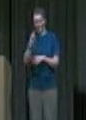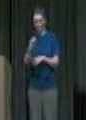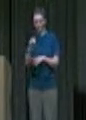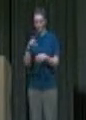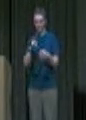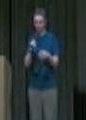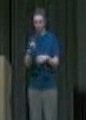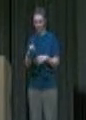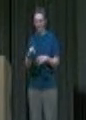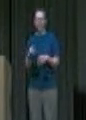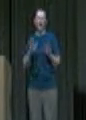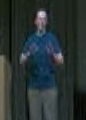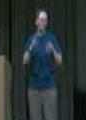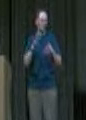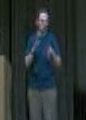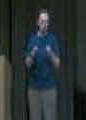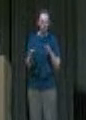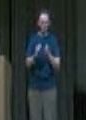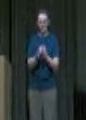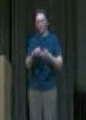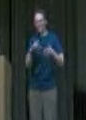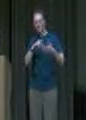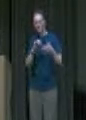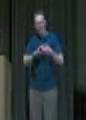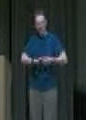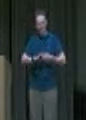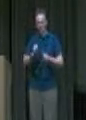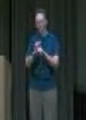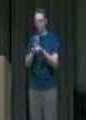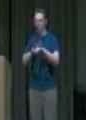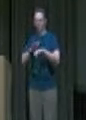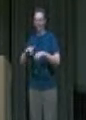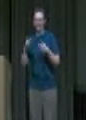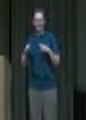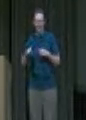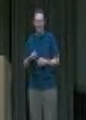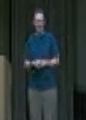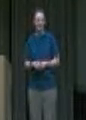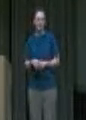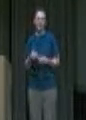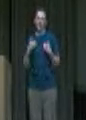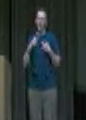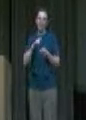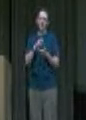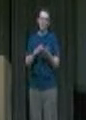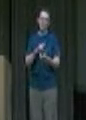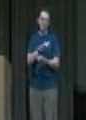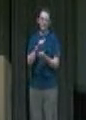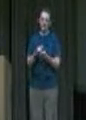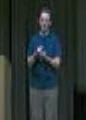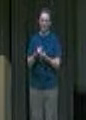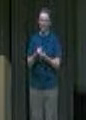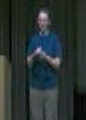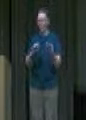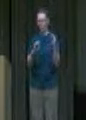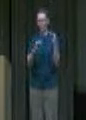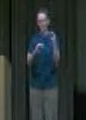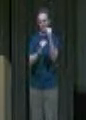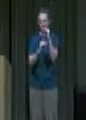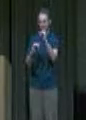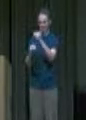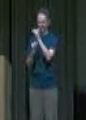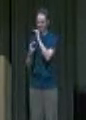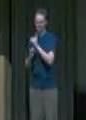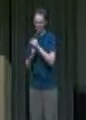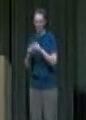great, again, talking about partners and getting this work done that needs to. There are certain bat windows that the project needs to follow, and so we don't